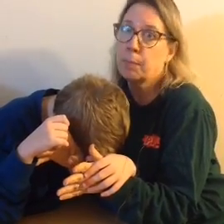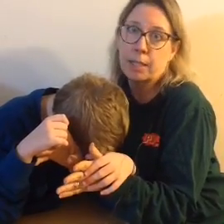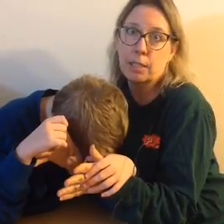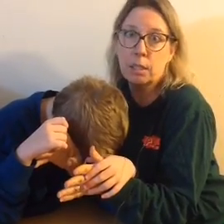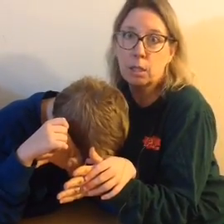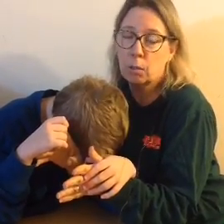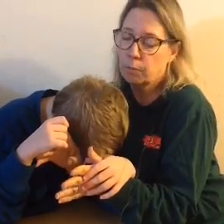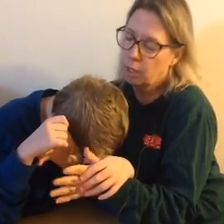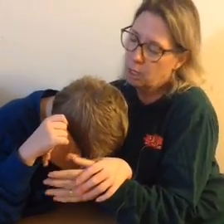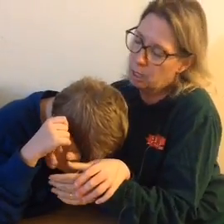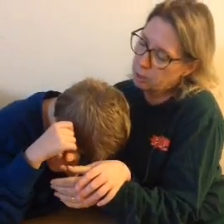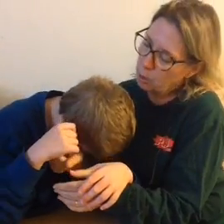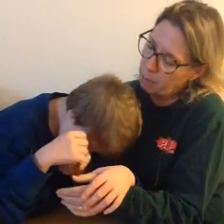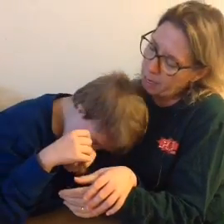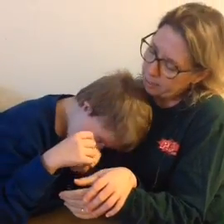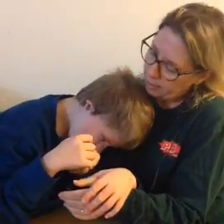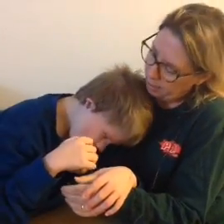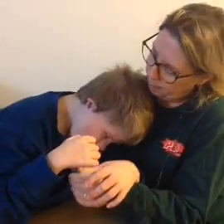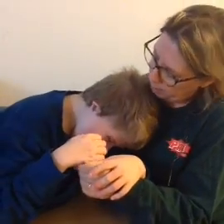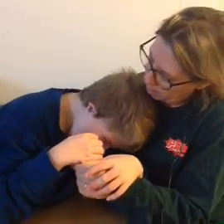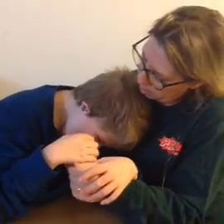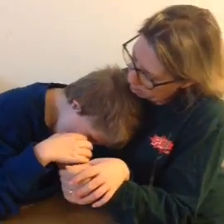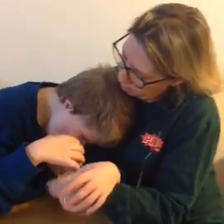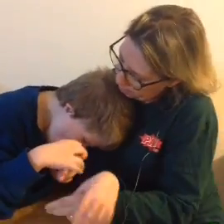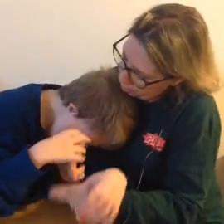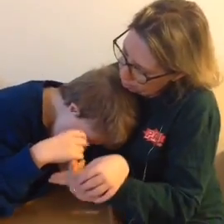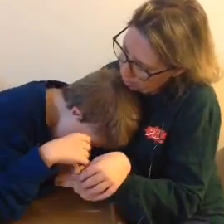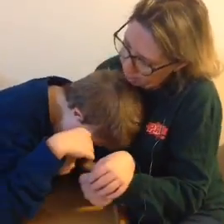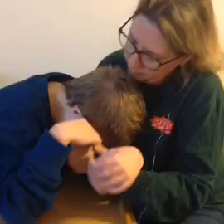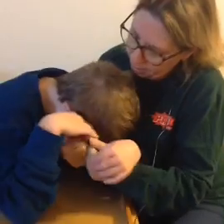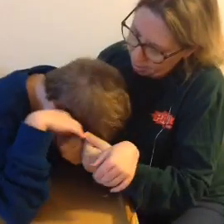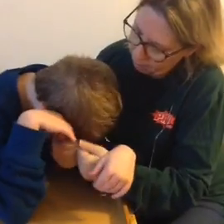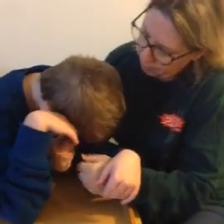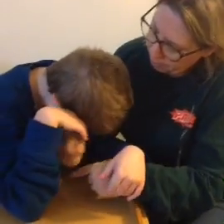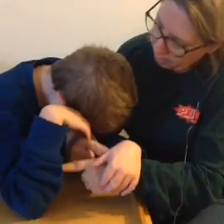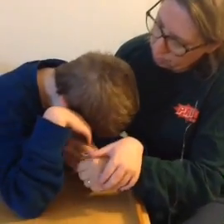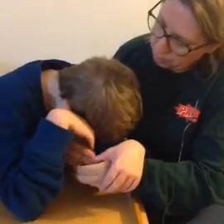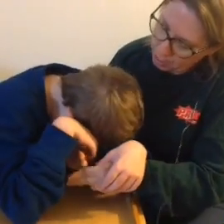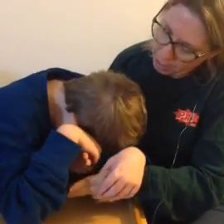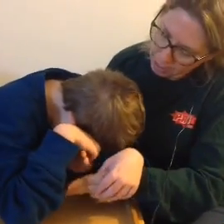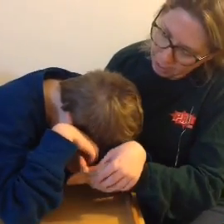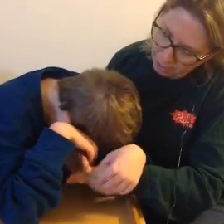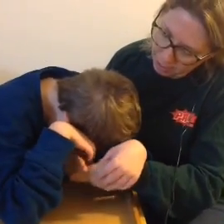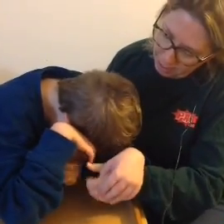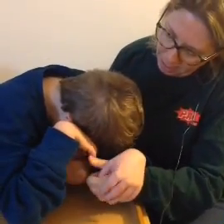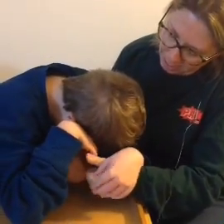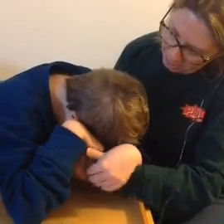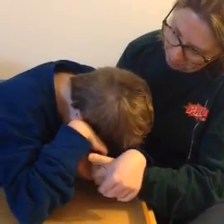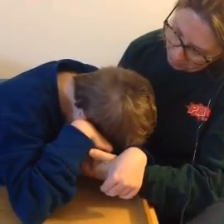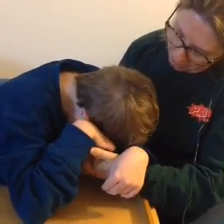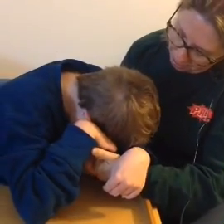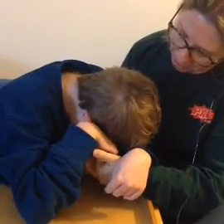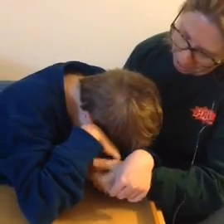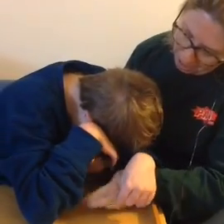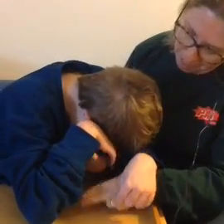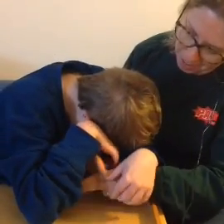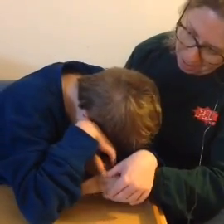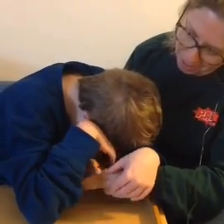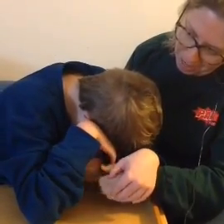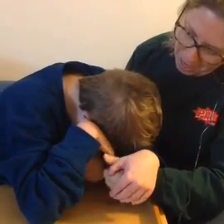expected to do. So Maxie, let's do the name game. Can you sign name game,